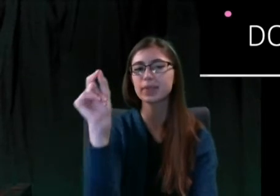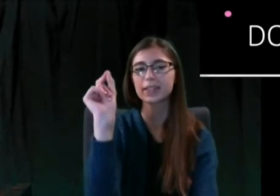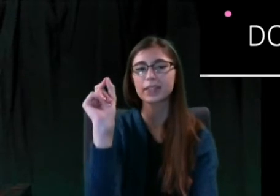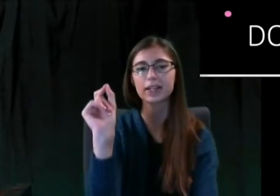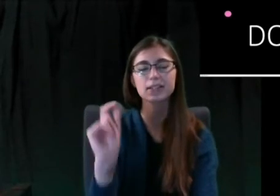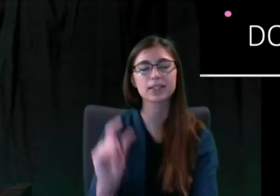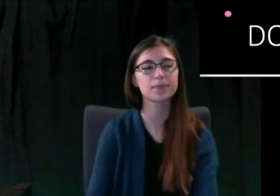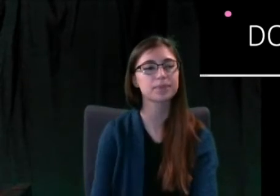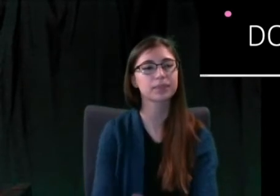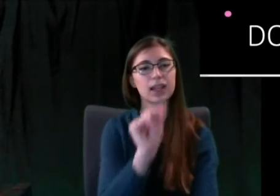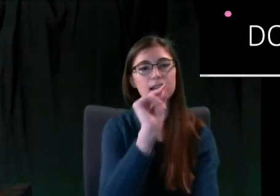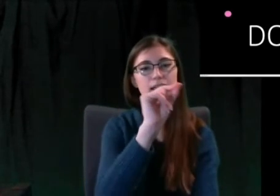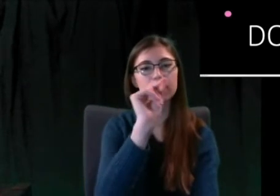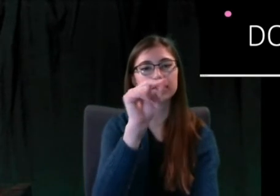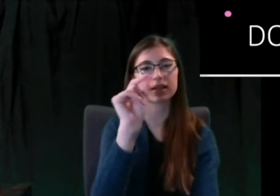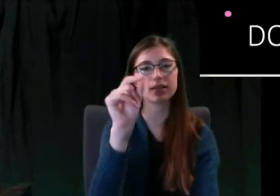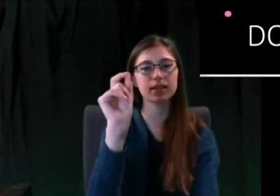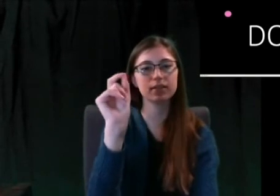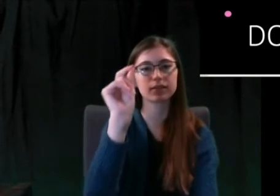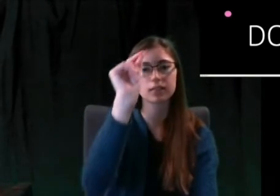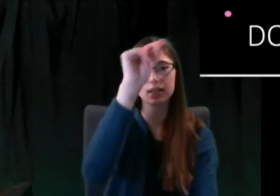dot, dot, dot, dot, dot.